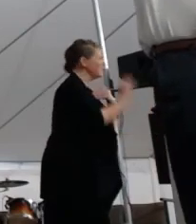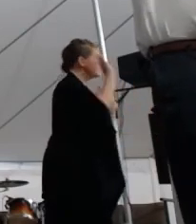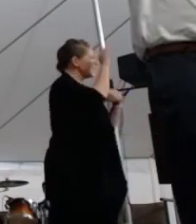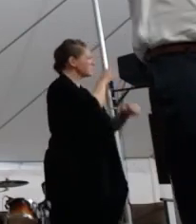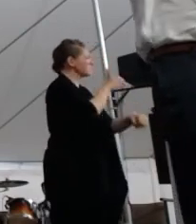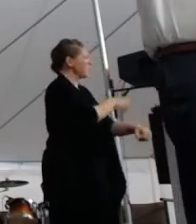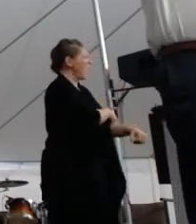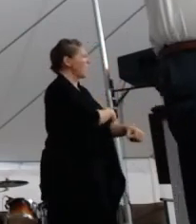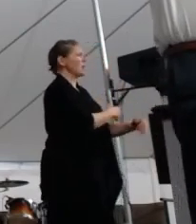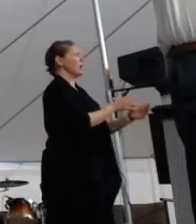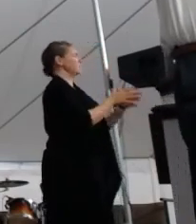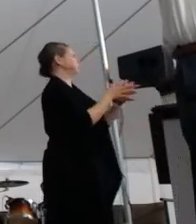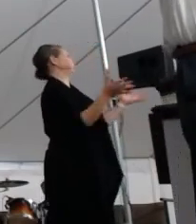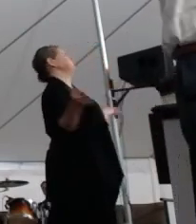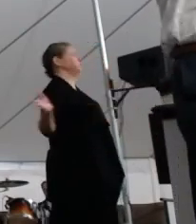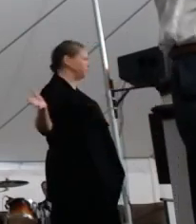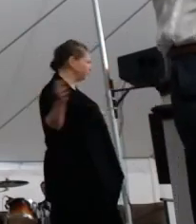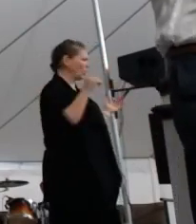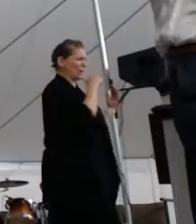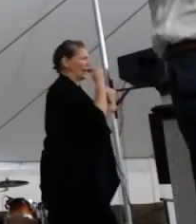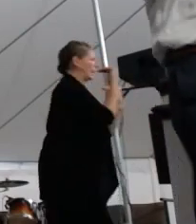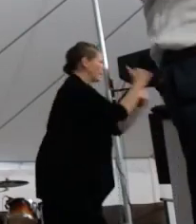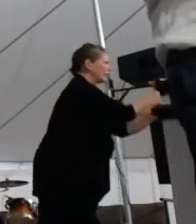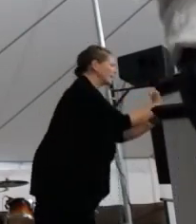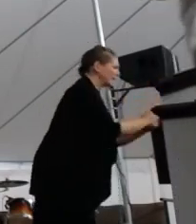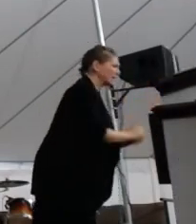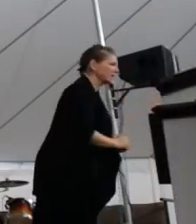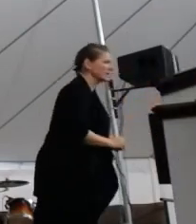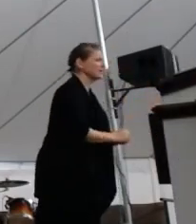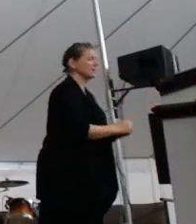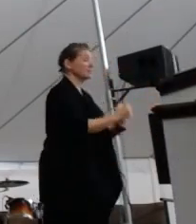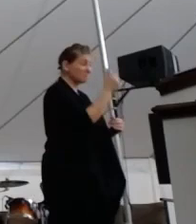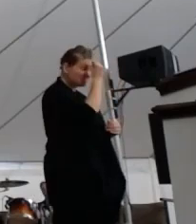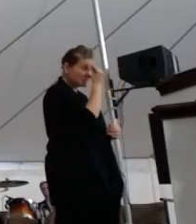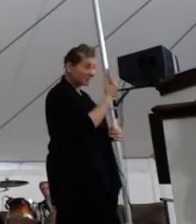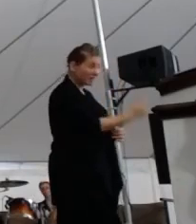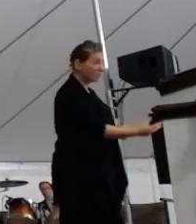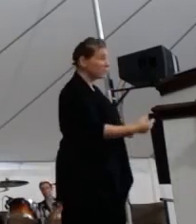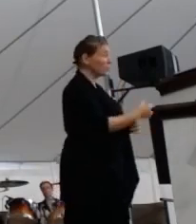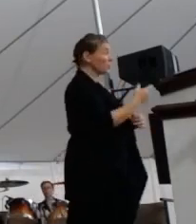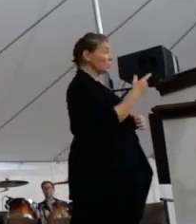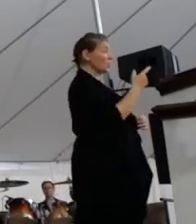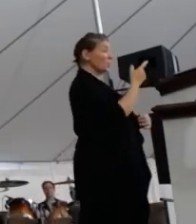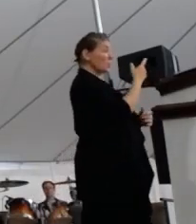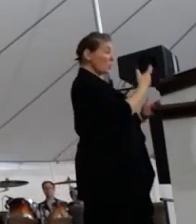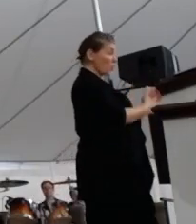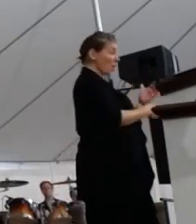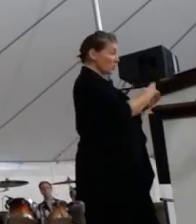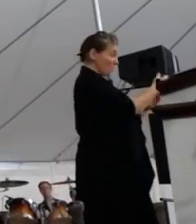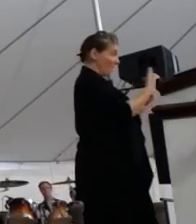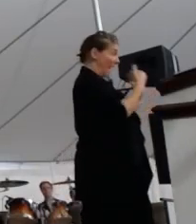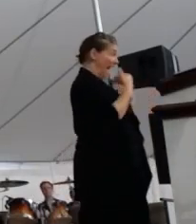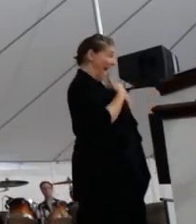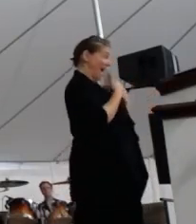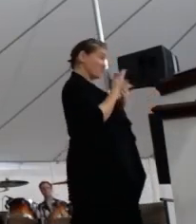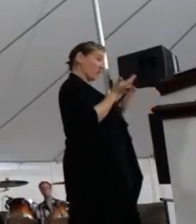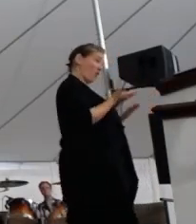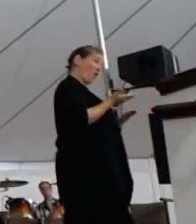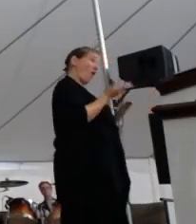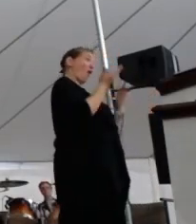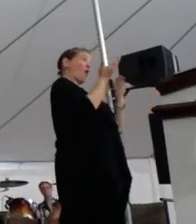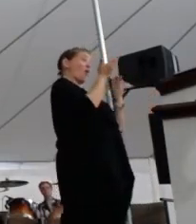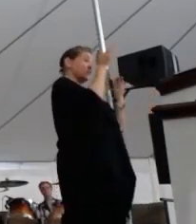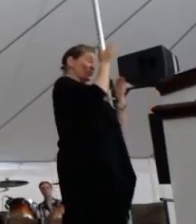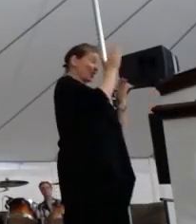unlimited. His potential is unlimited. And let me tell you, what you have to offer God, you haven't